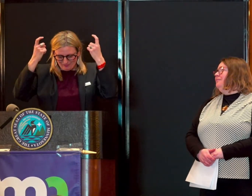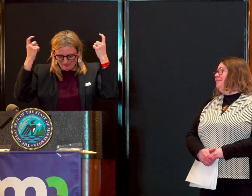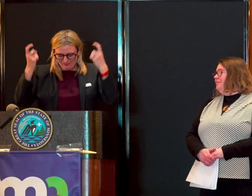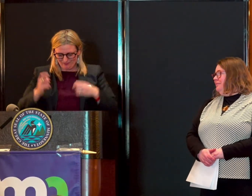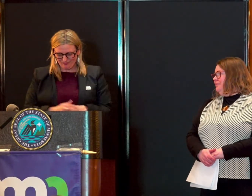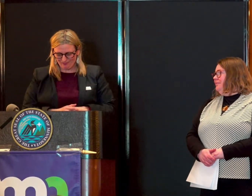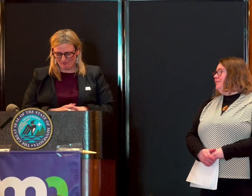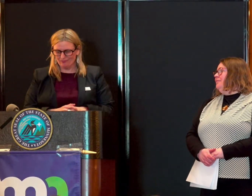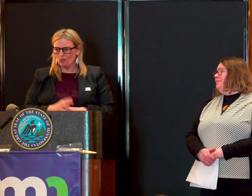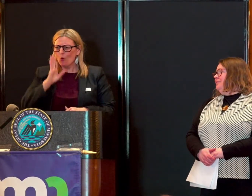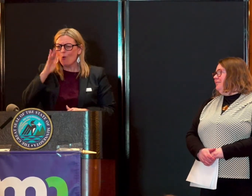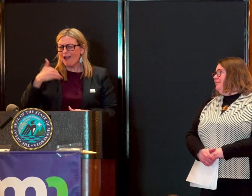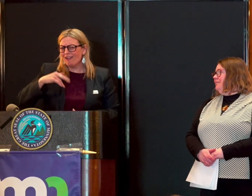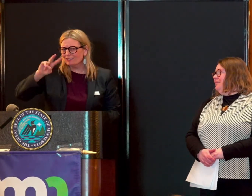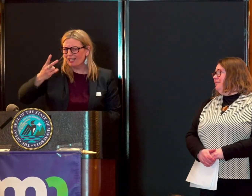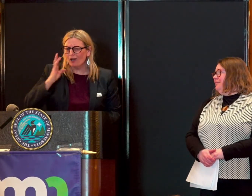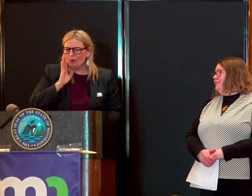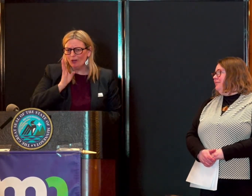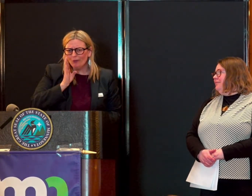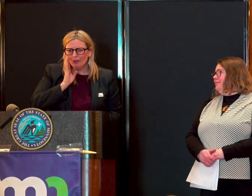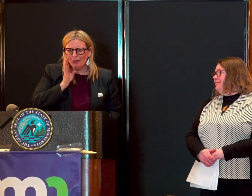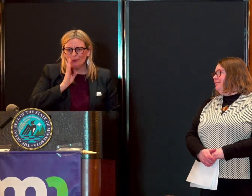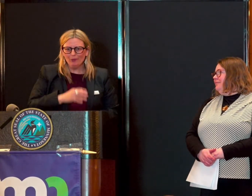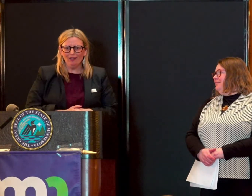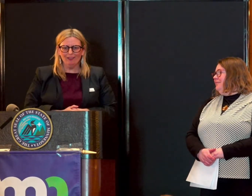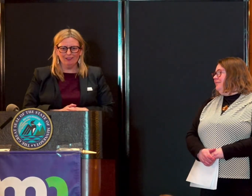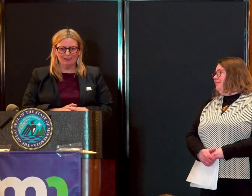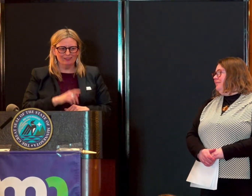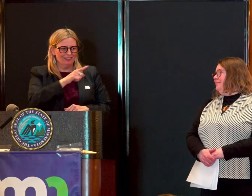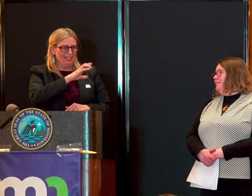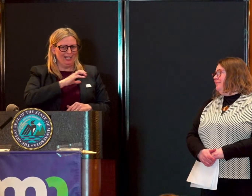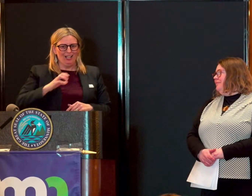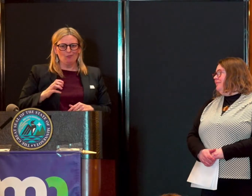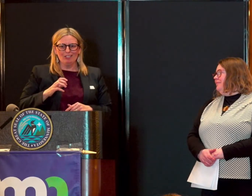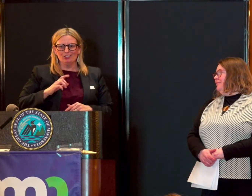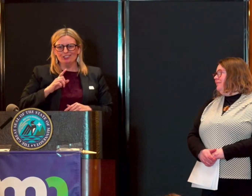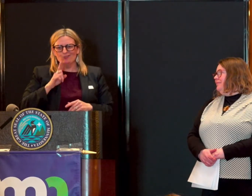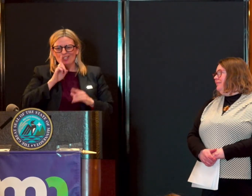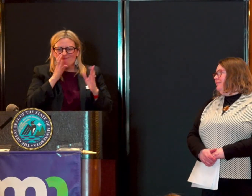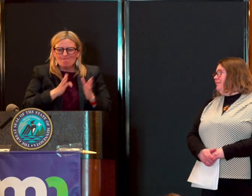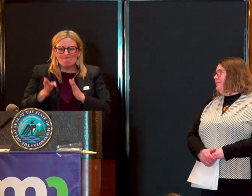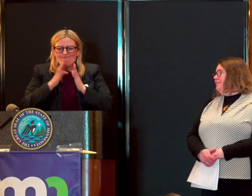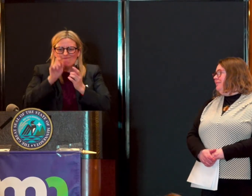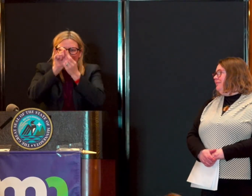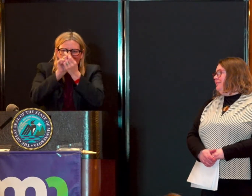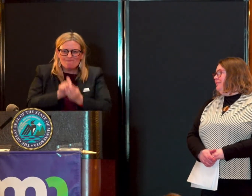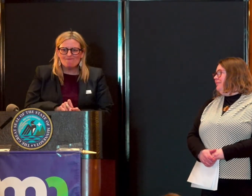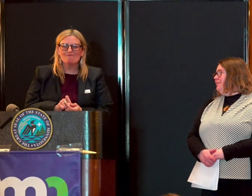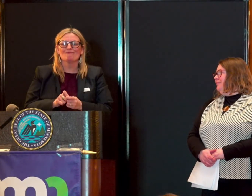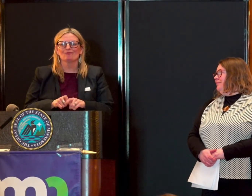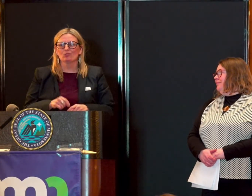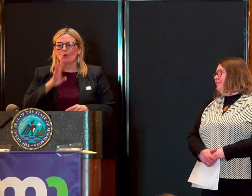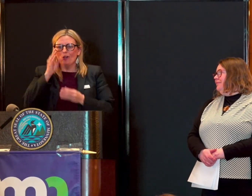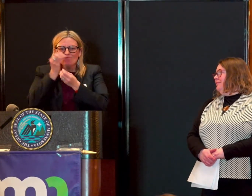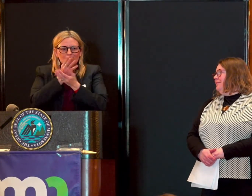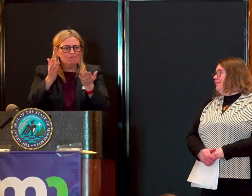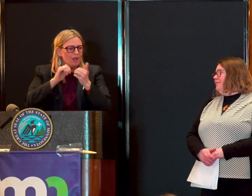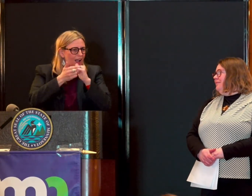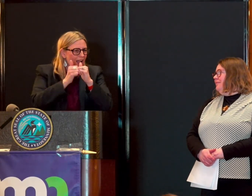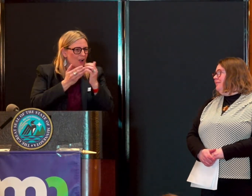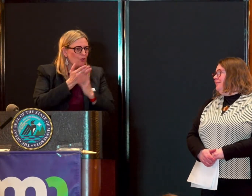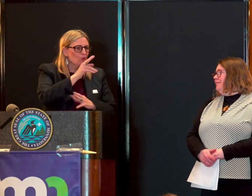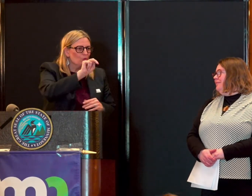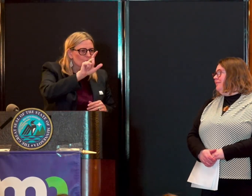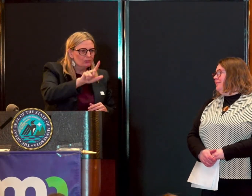this is our official kickoff for the beginning of a long celebration. We will be having a second event because we want to continue to honor